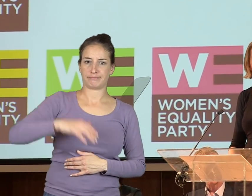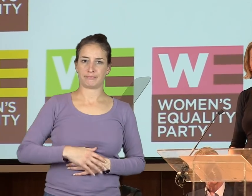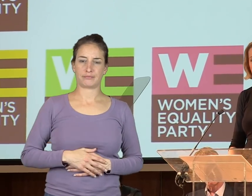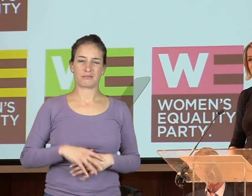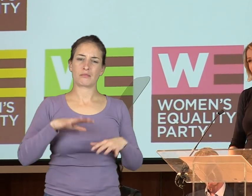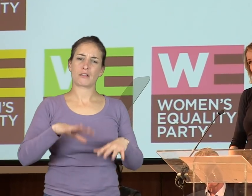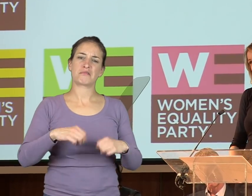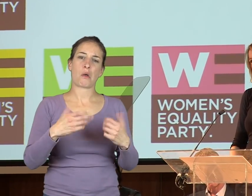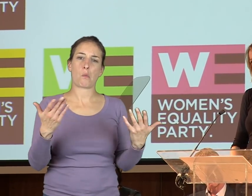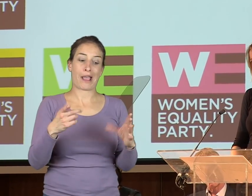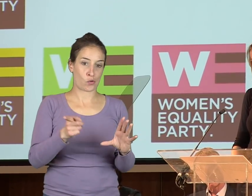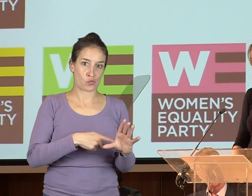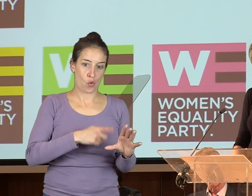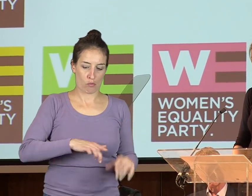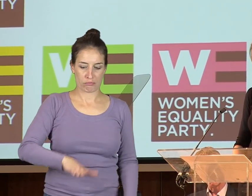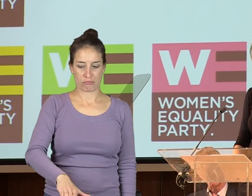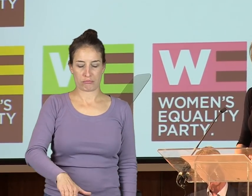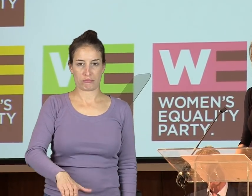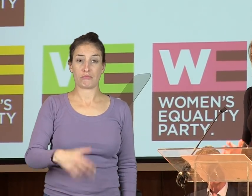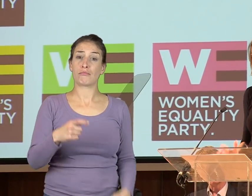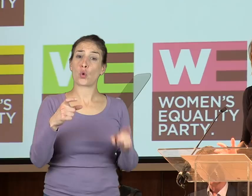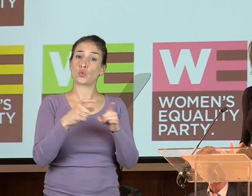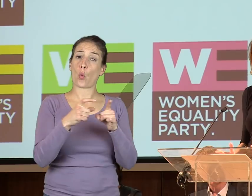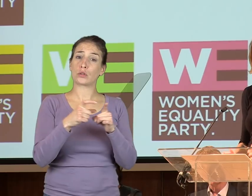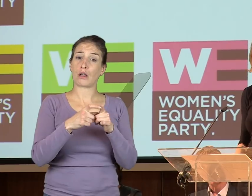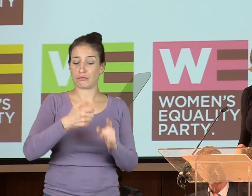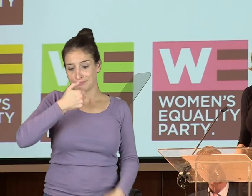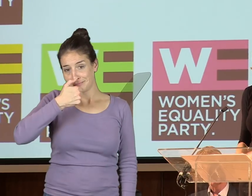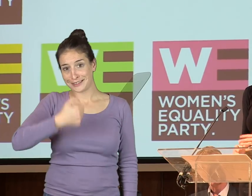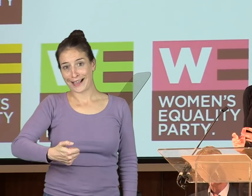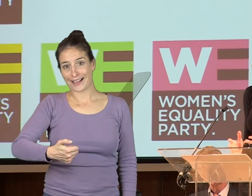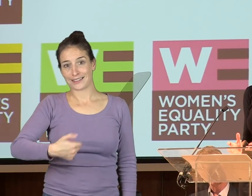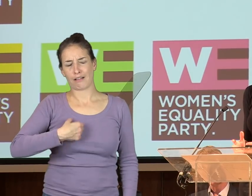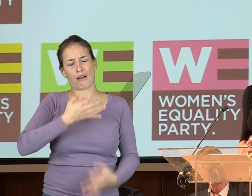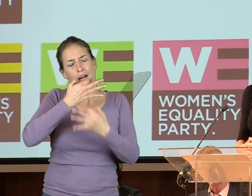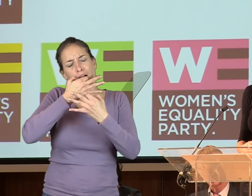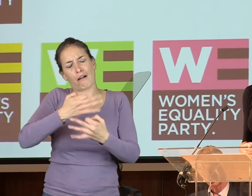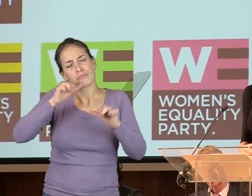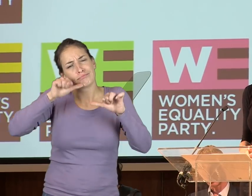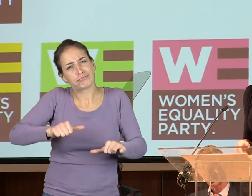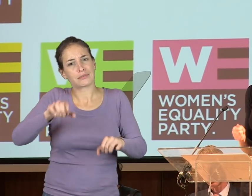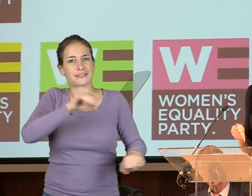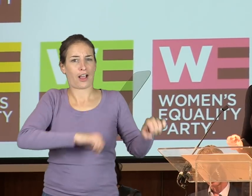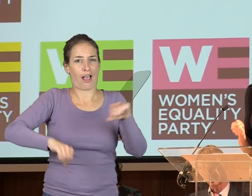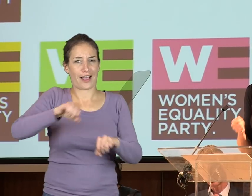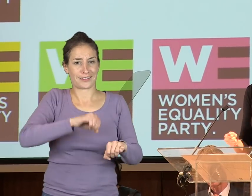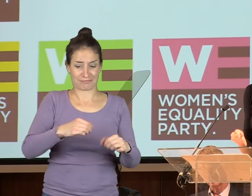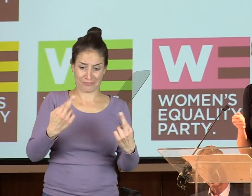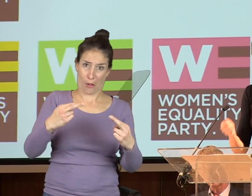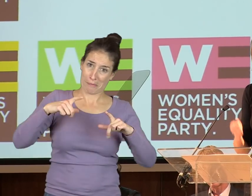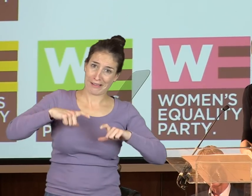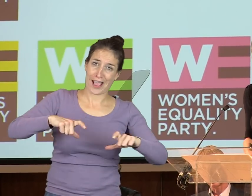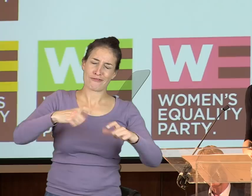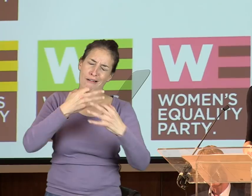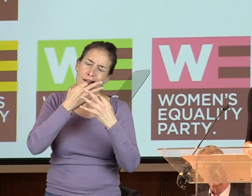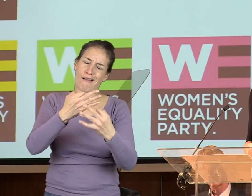My younger daughter is 6 years old. She loves science. I hope she continues to love it. I hope she takes physics at